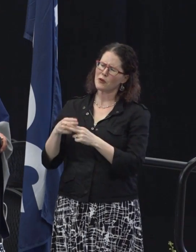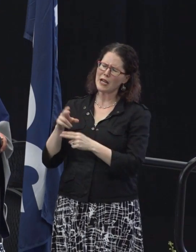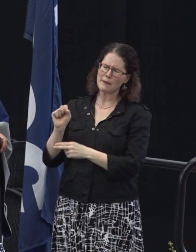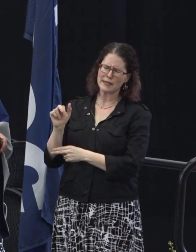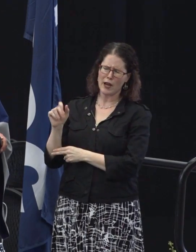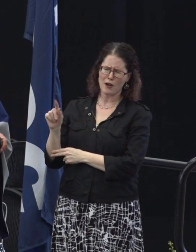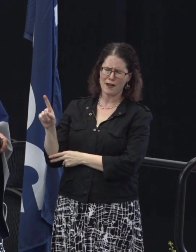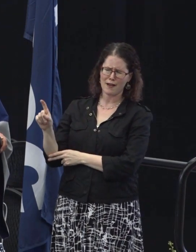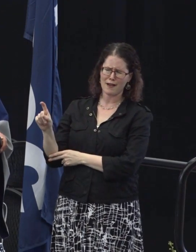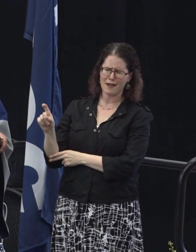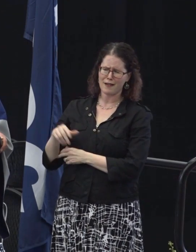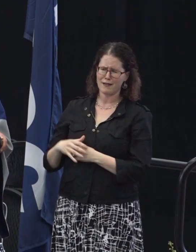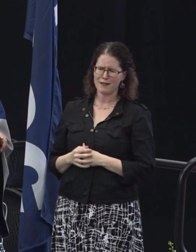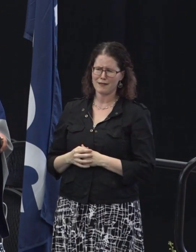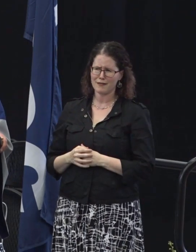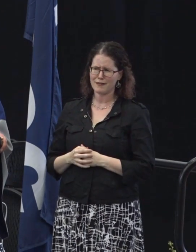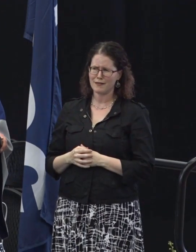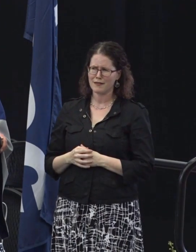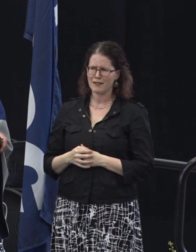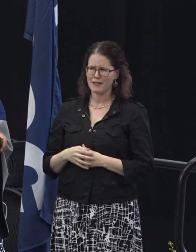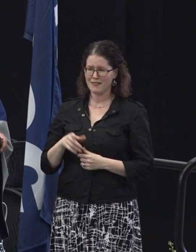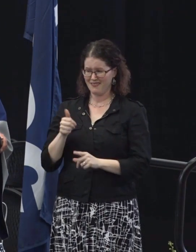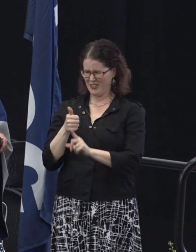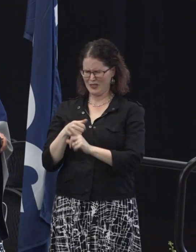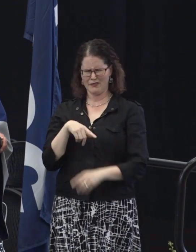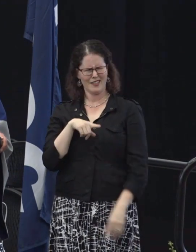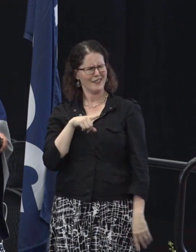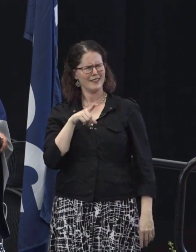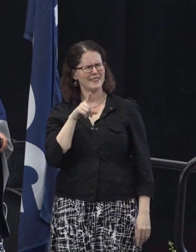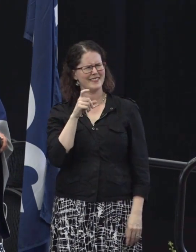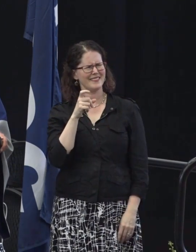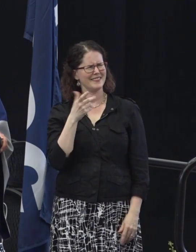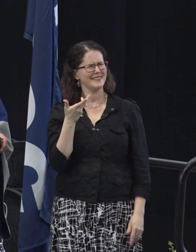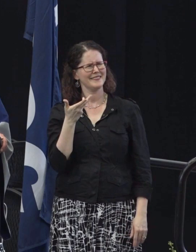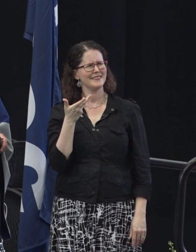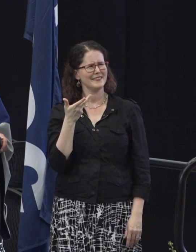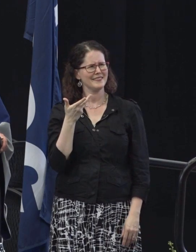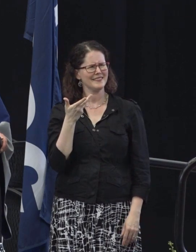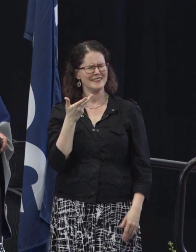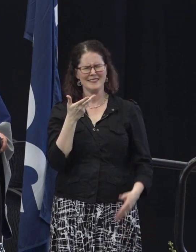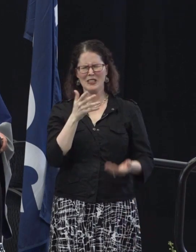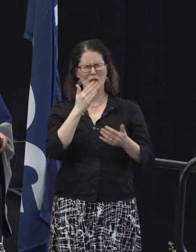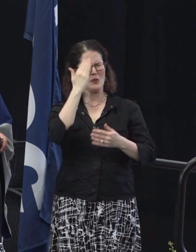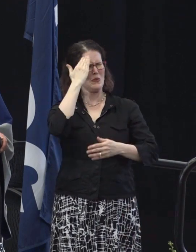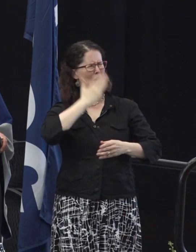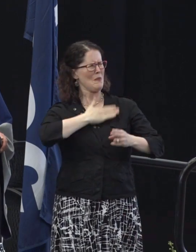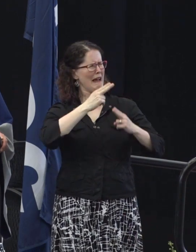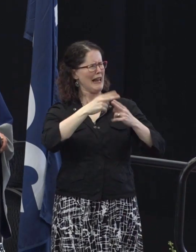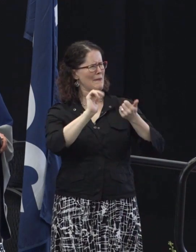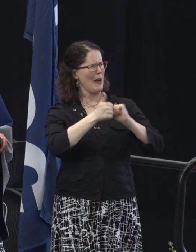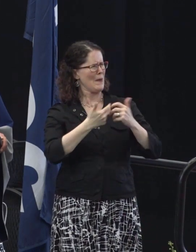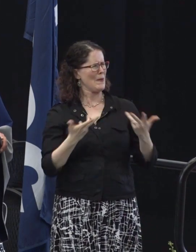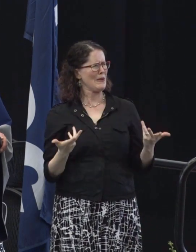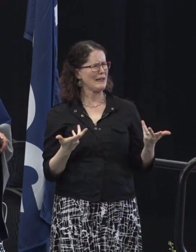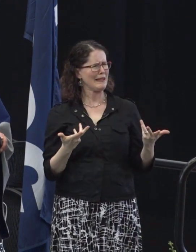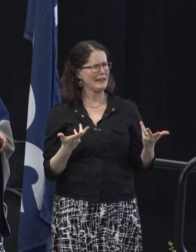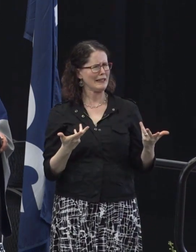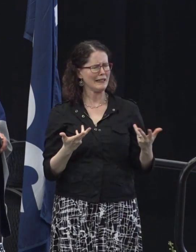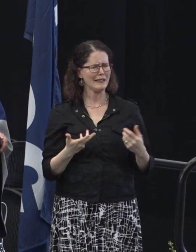would it?" And with the most puzzled look in her eyes, she said to me, "How in the heck do you know my